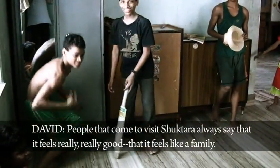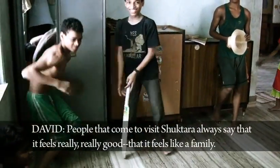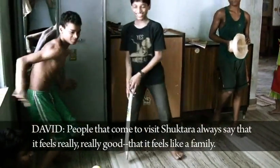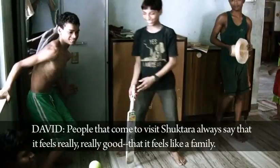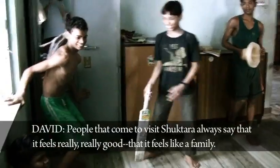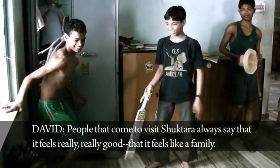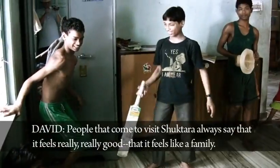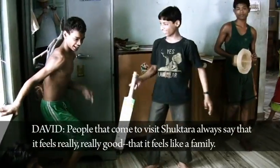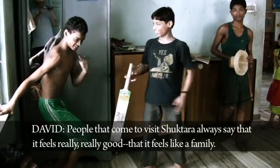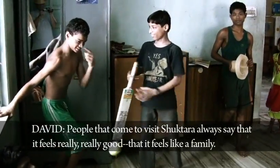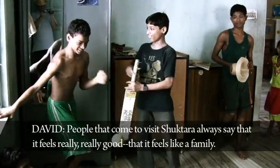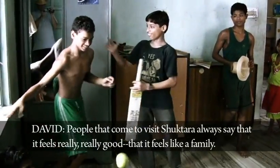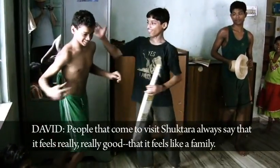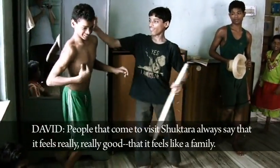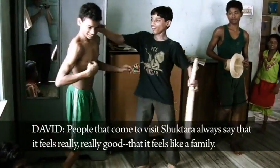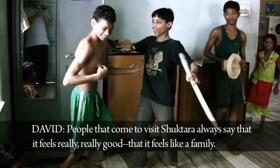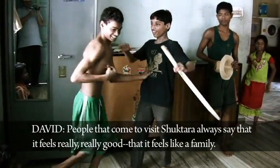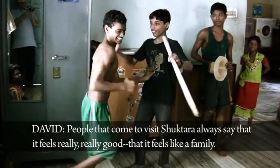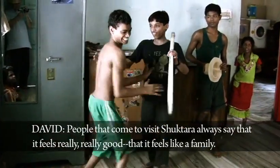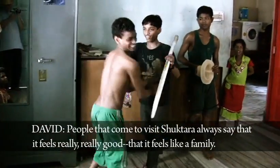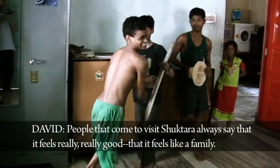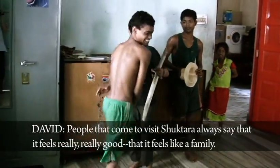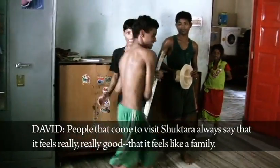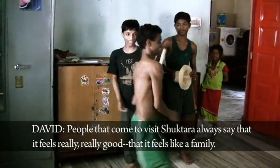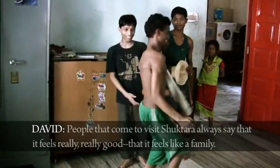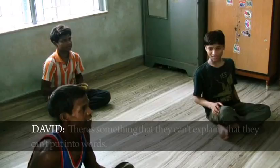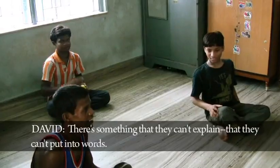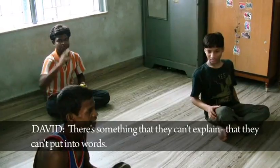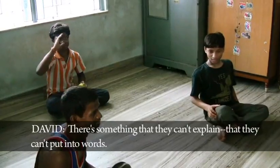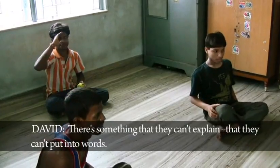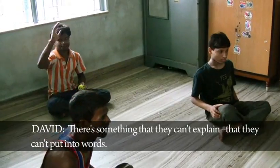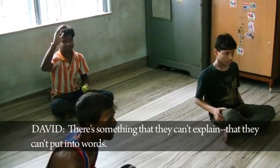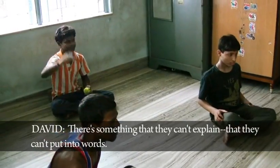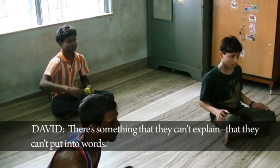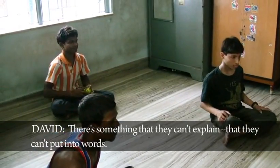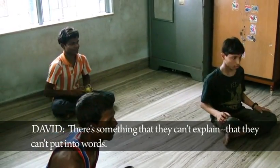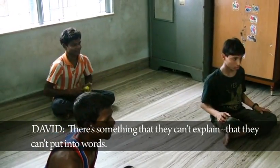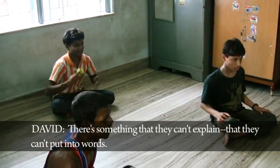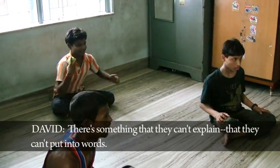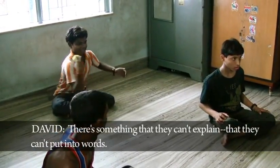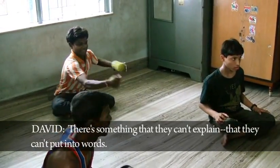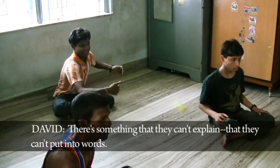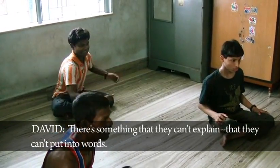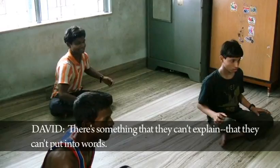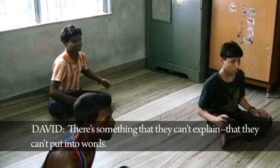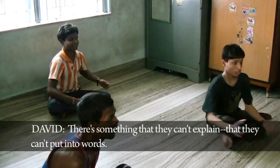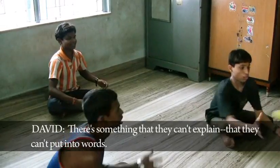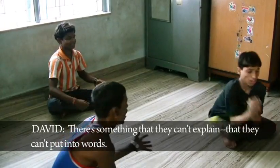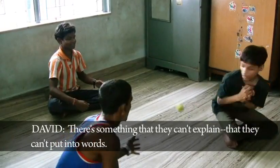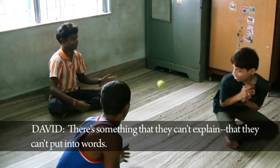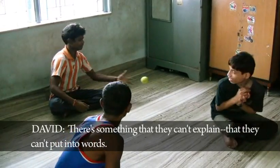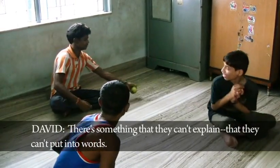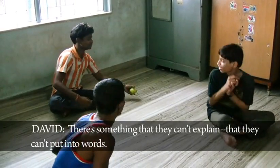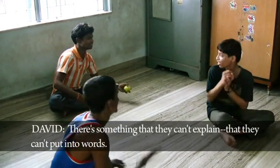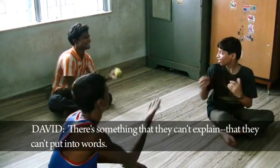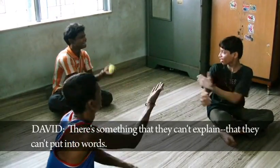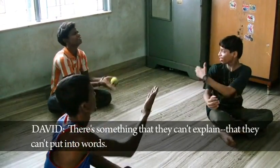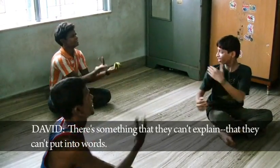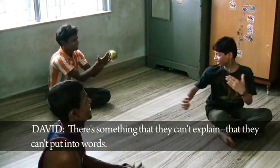it feels like a family. There's something that they can't explain really, or they can't put into words. And